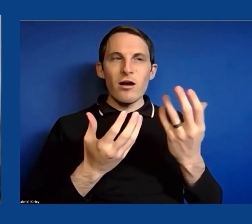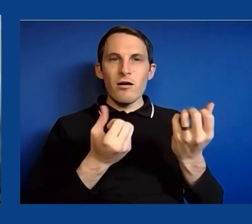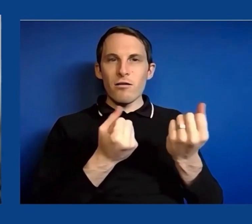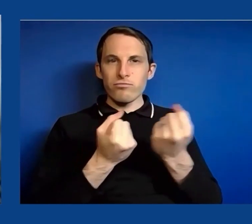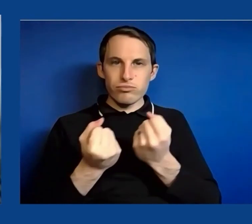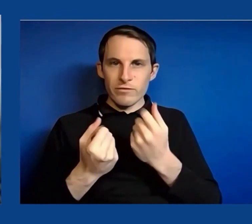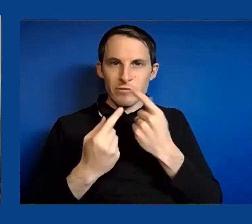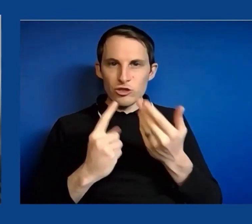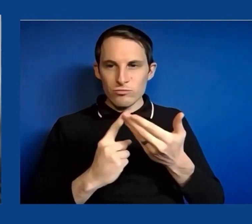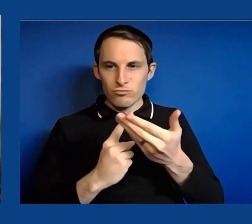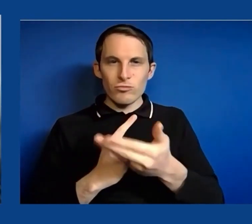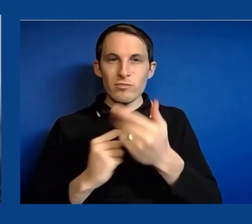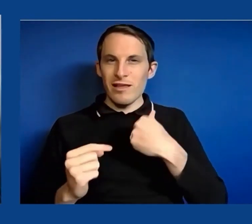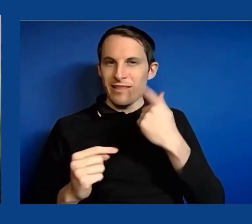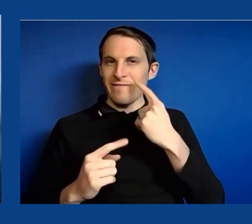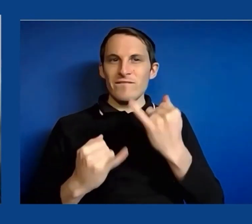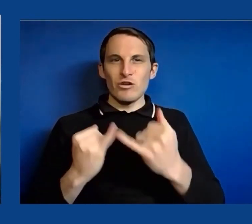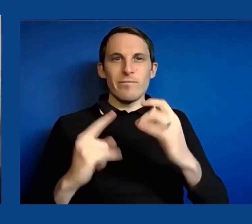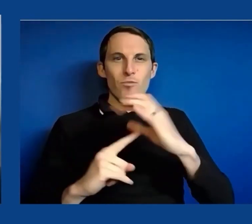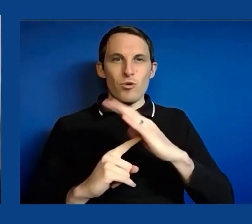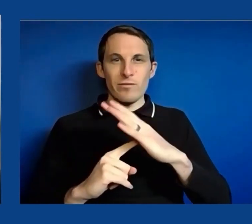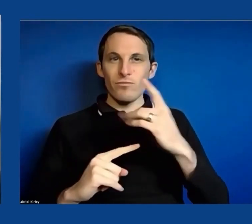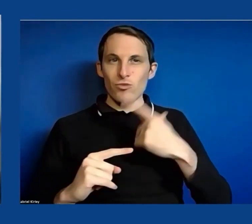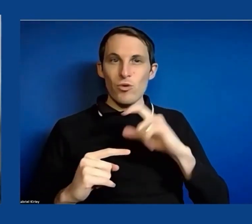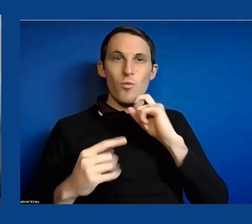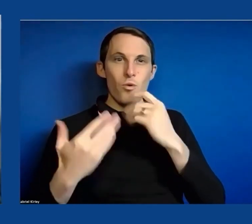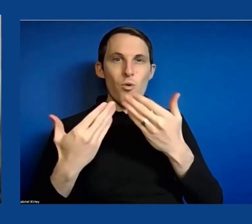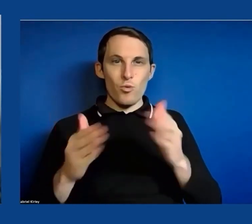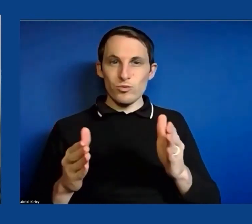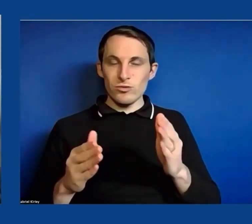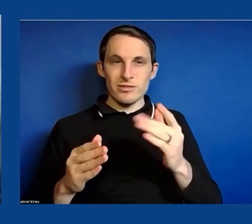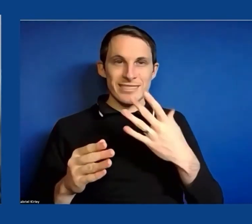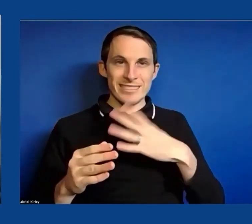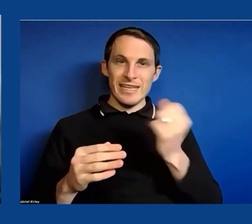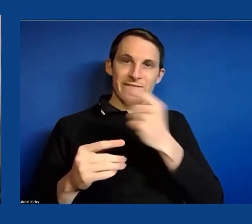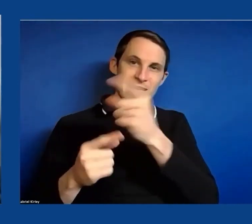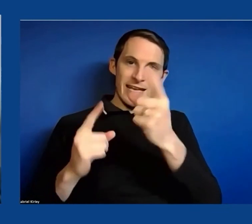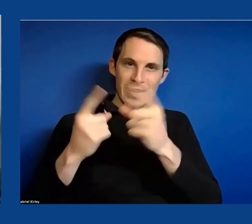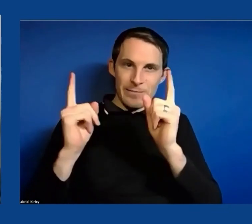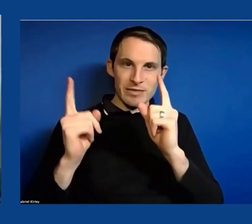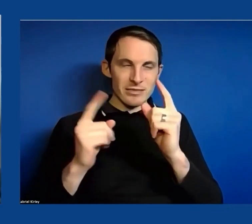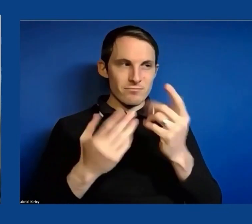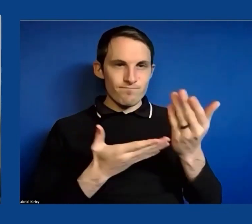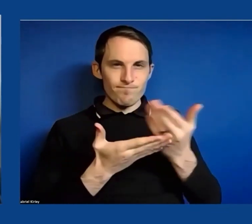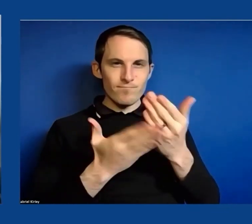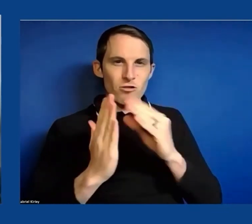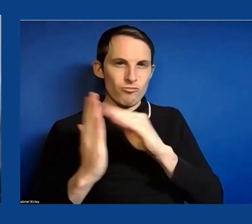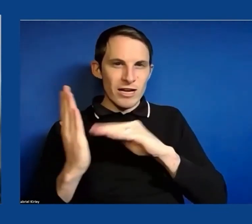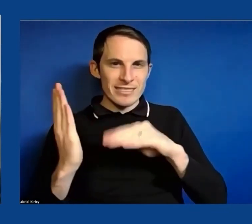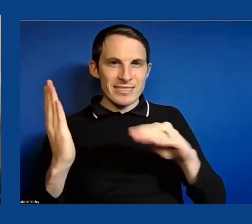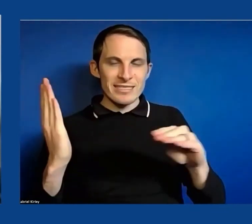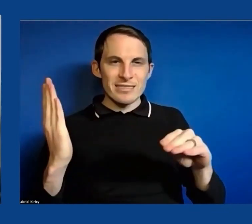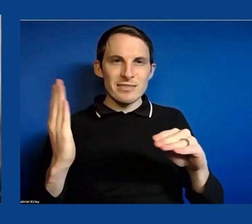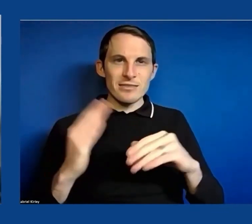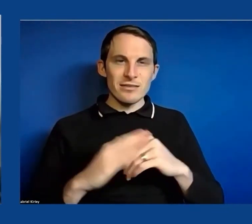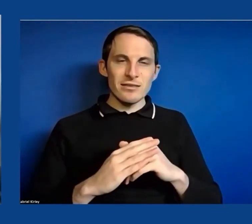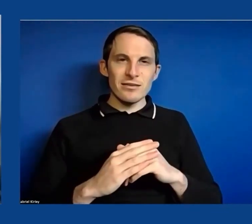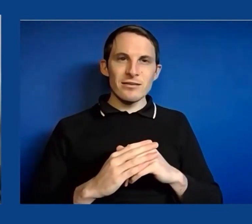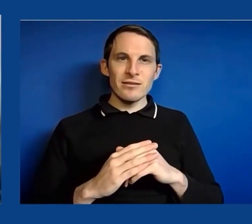very important, because you will lose that unless there's academics out there writing about us, but really don't have the sense of